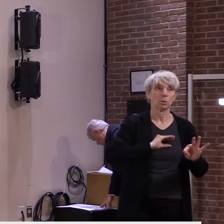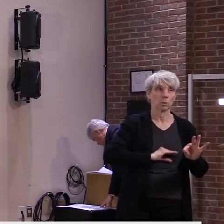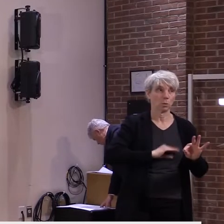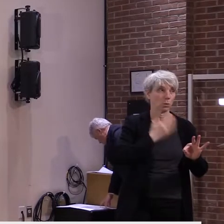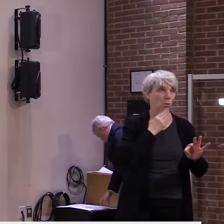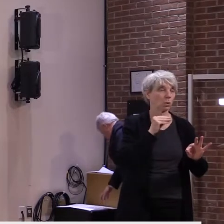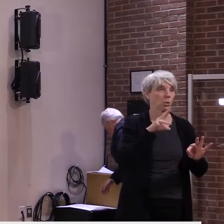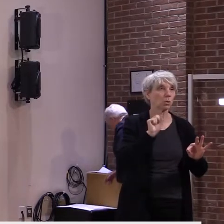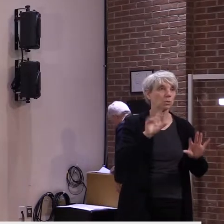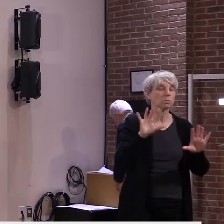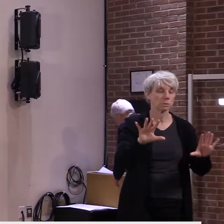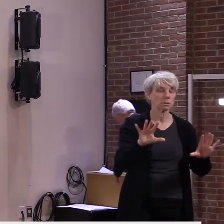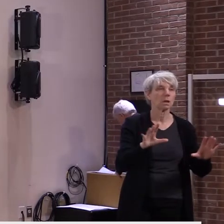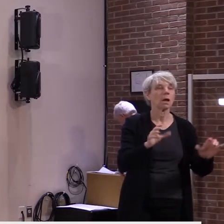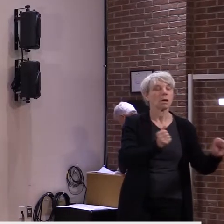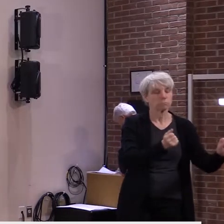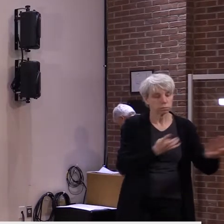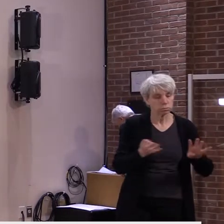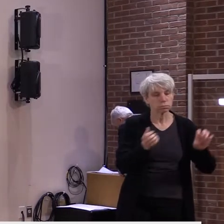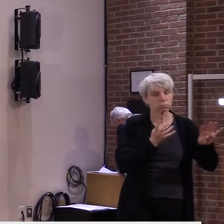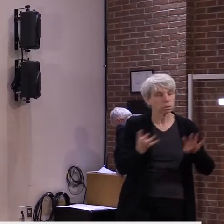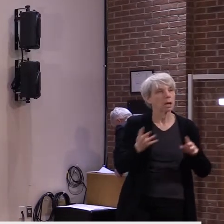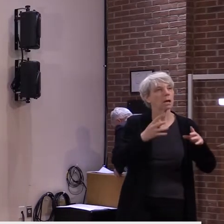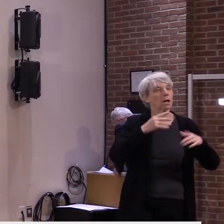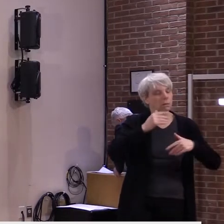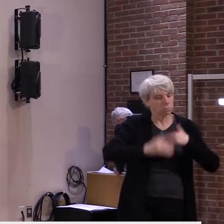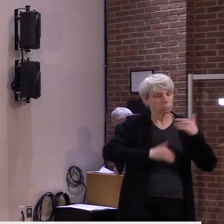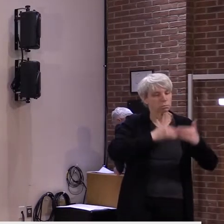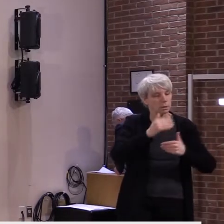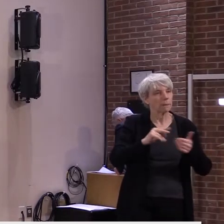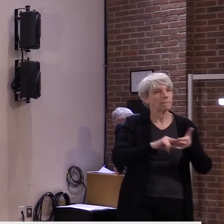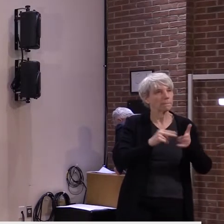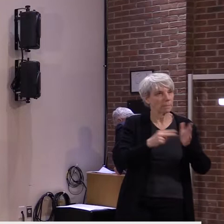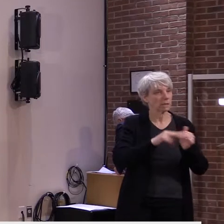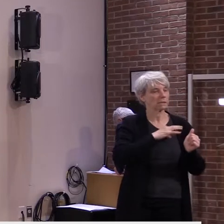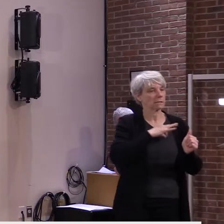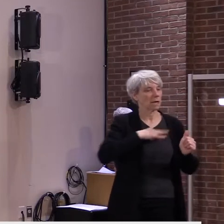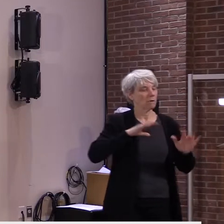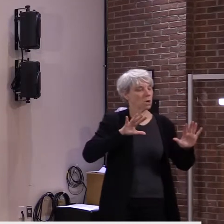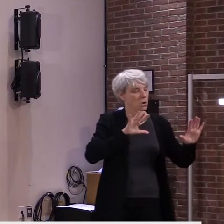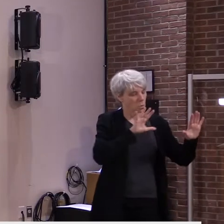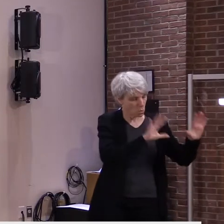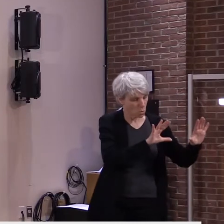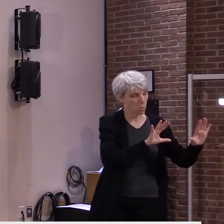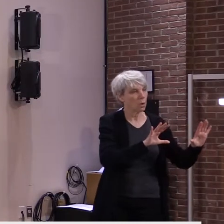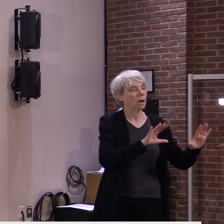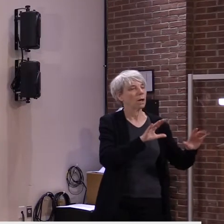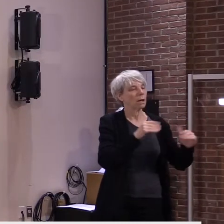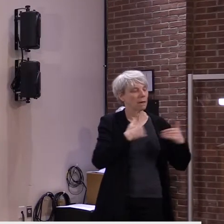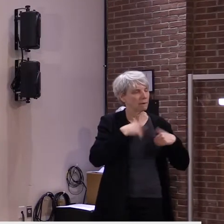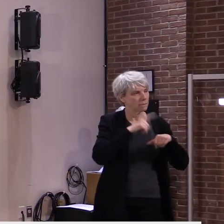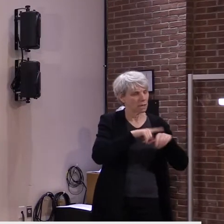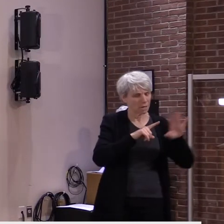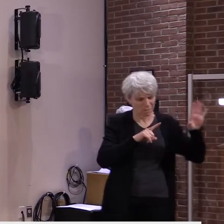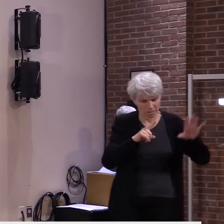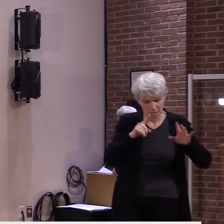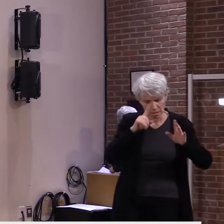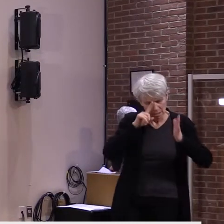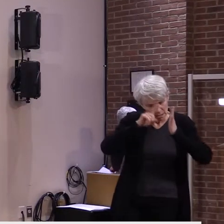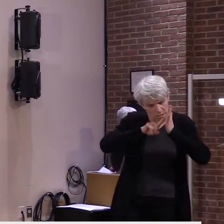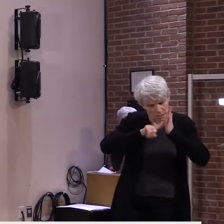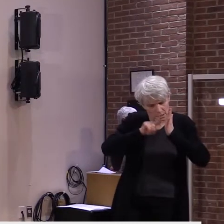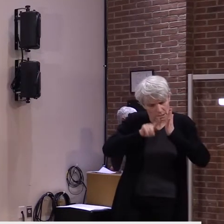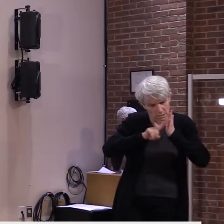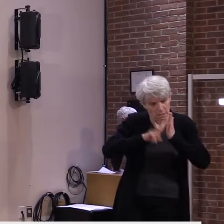in terms of volume and helps provide our staff with some cover so that they can, you know, look a little more deeply into those